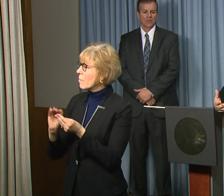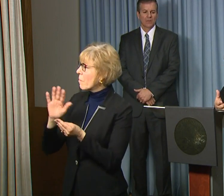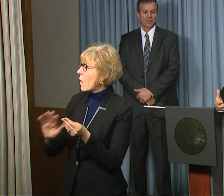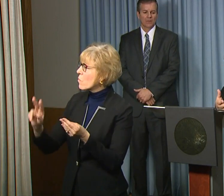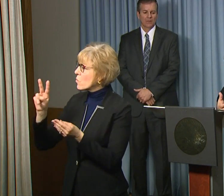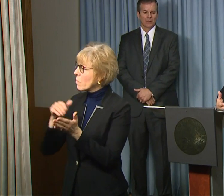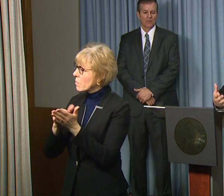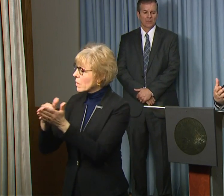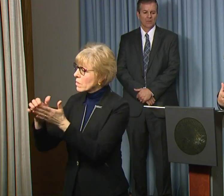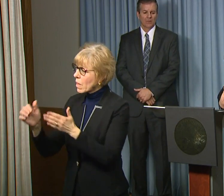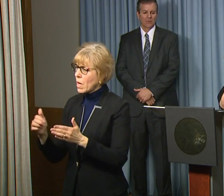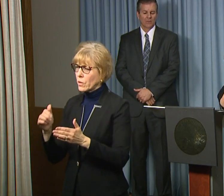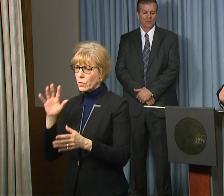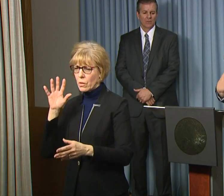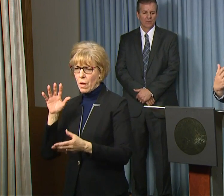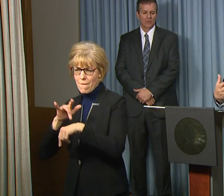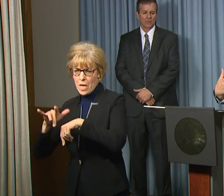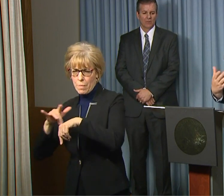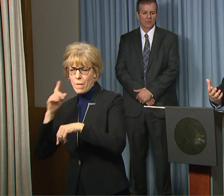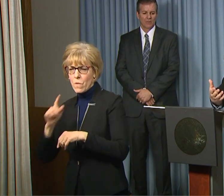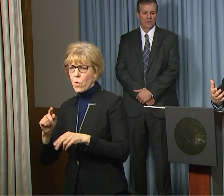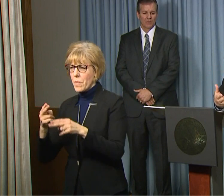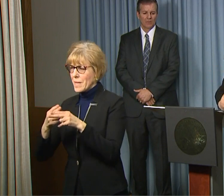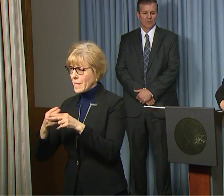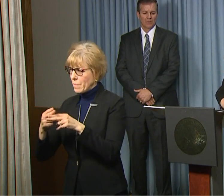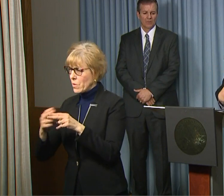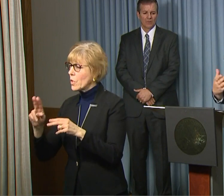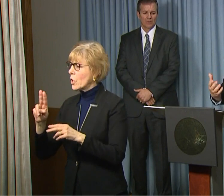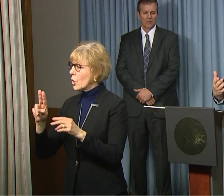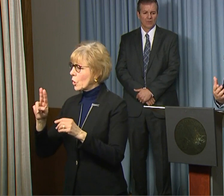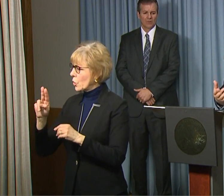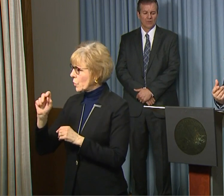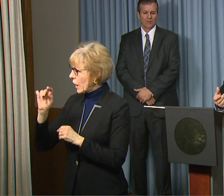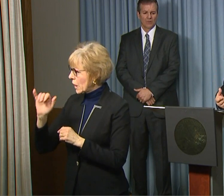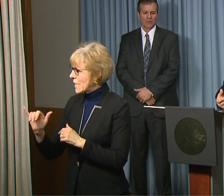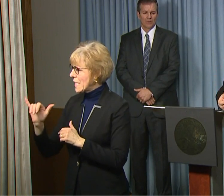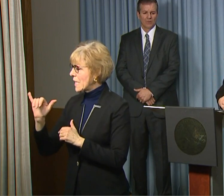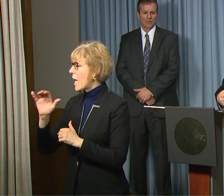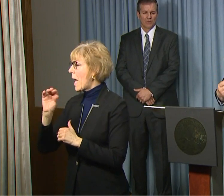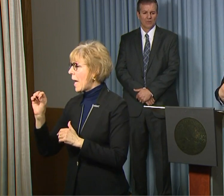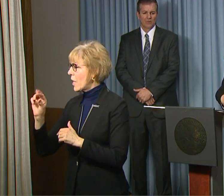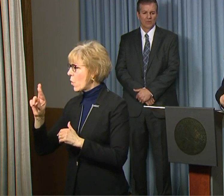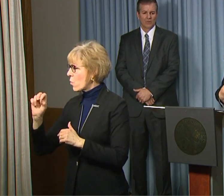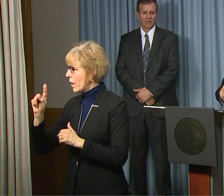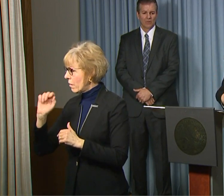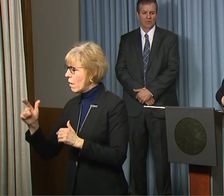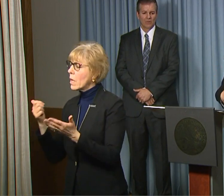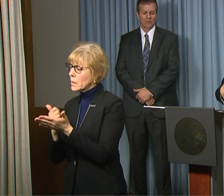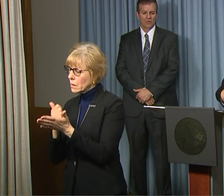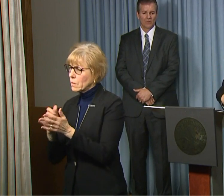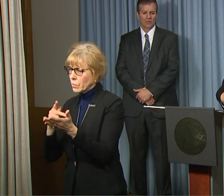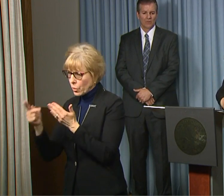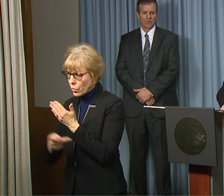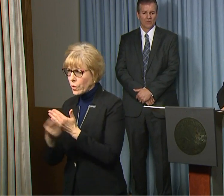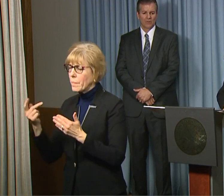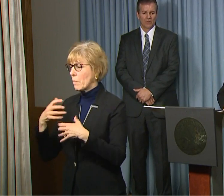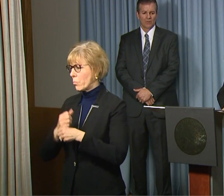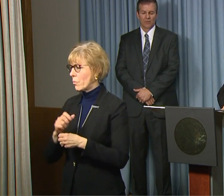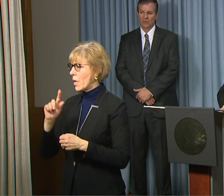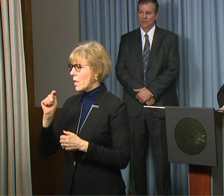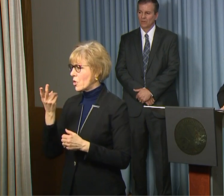assistance program, which is another thing that people can access to get that short-term help that can help them stay and remain